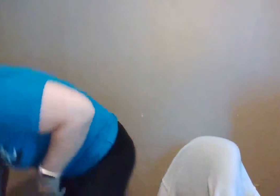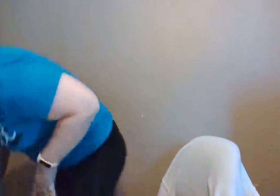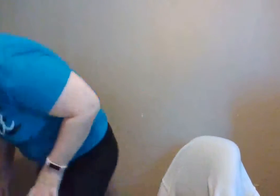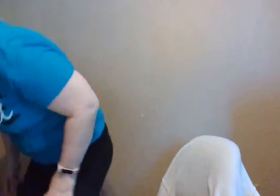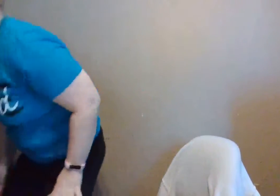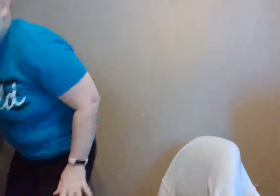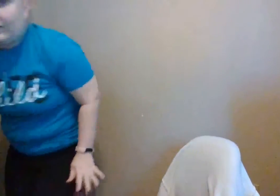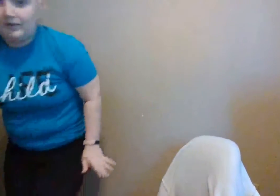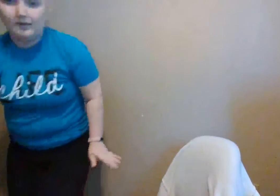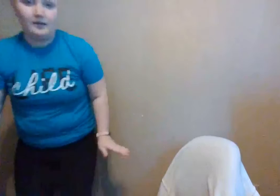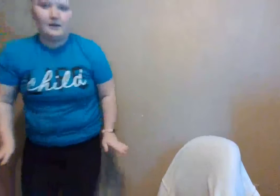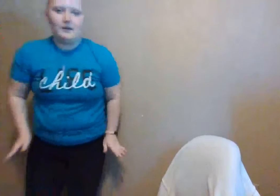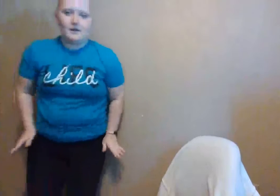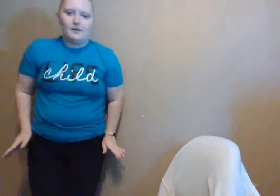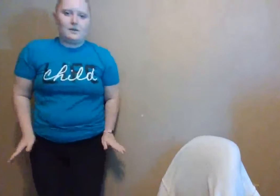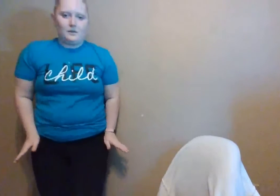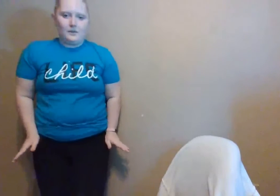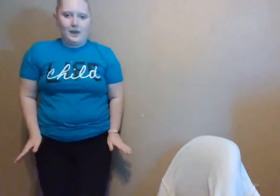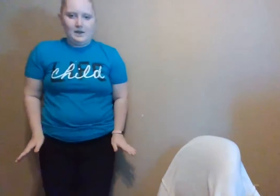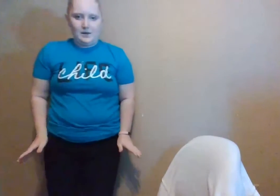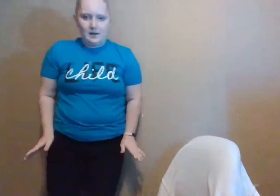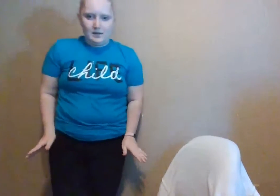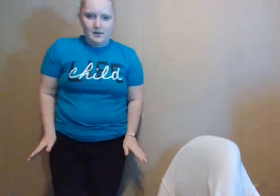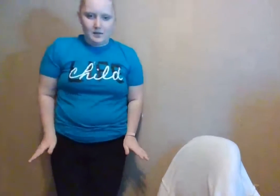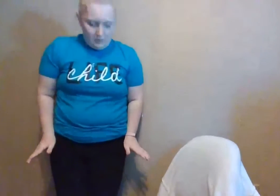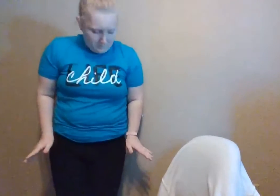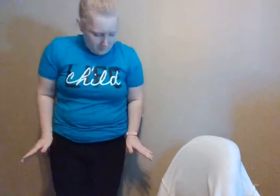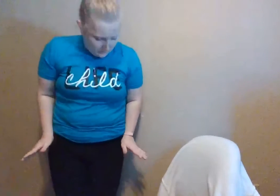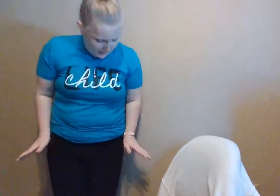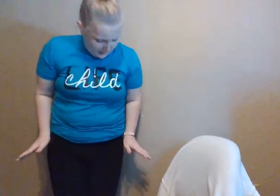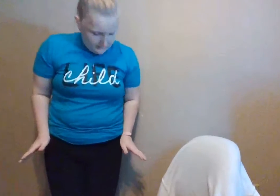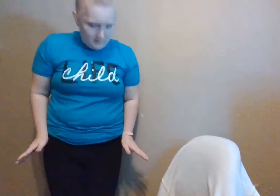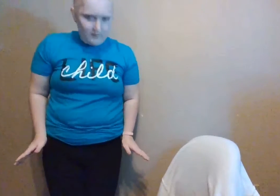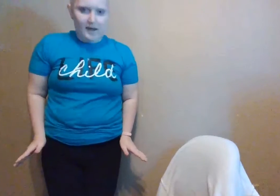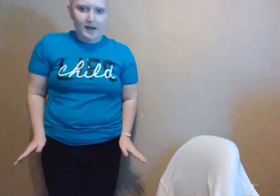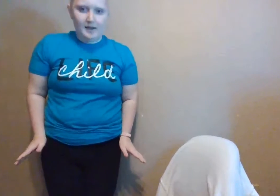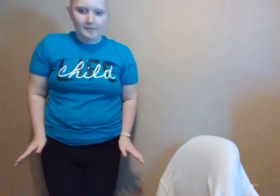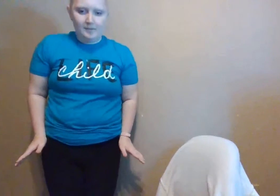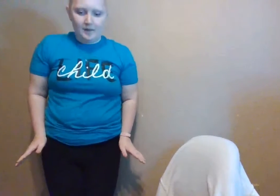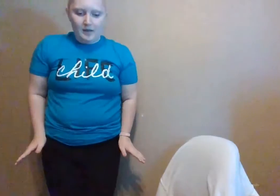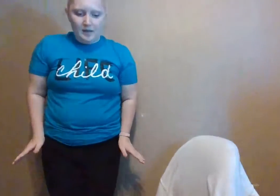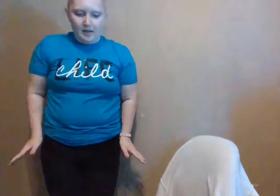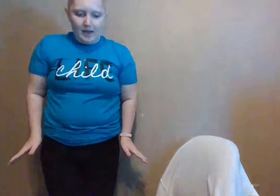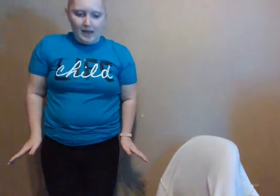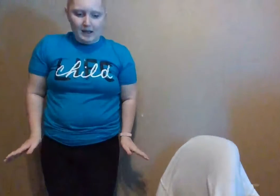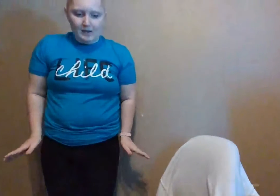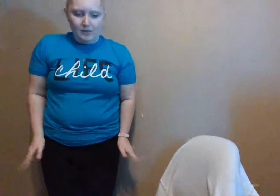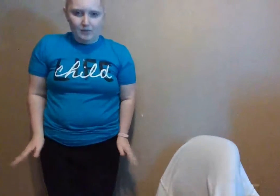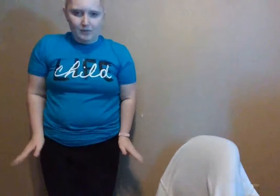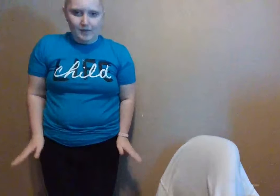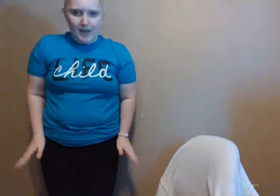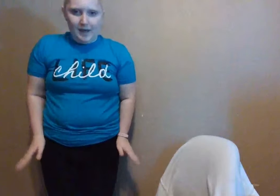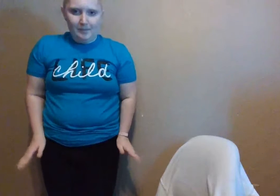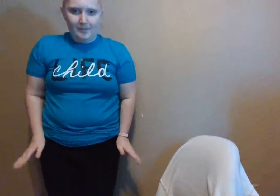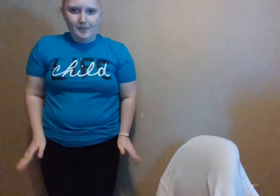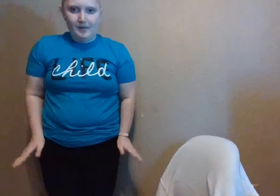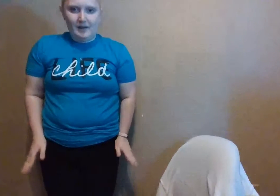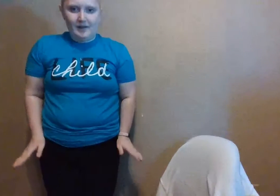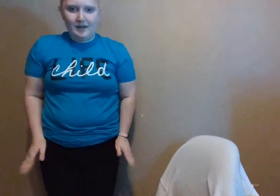Hold on. So, for penguin, you put your hands on your side and you flap your